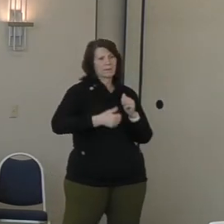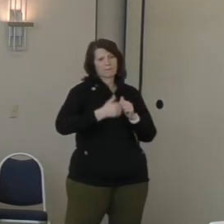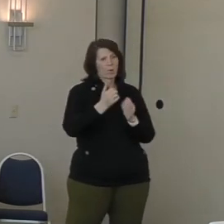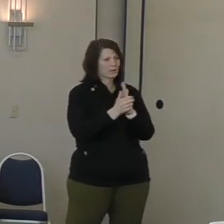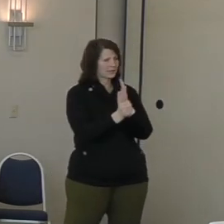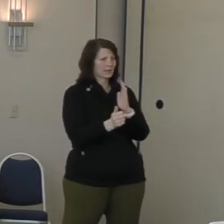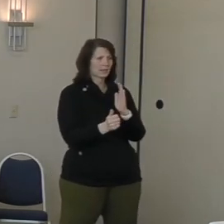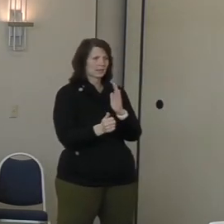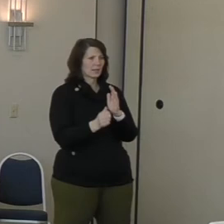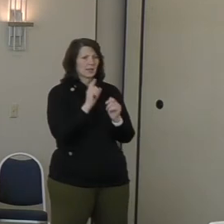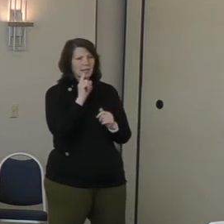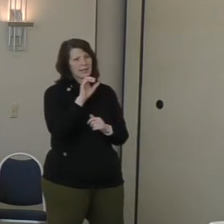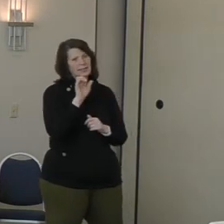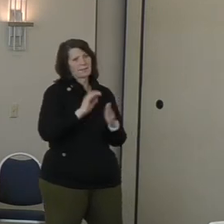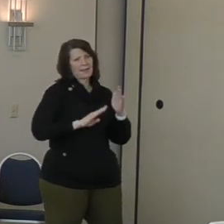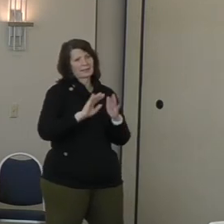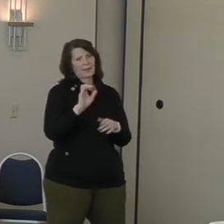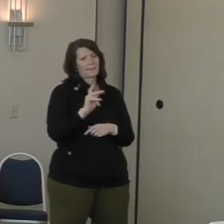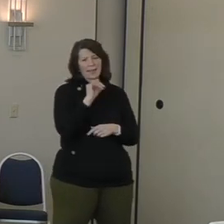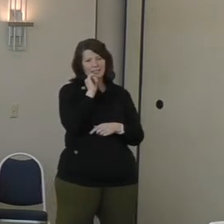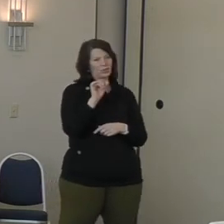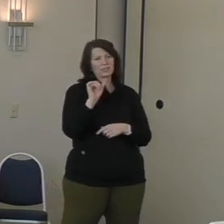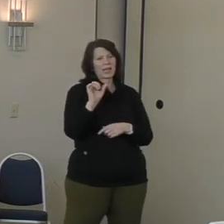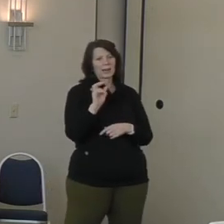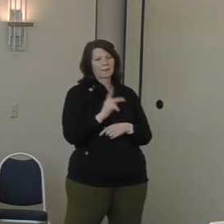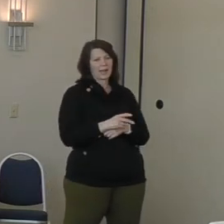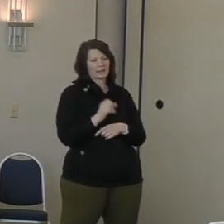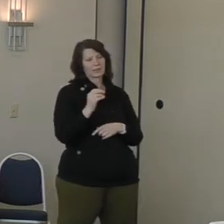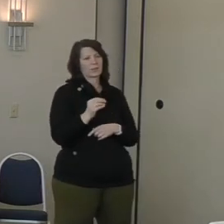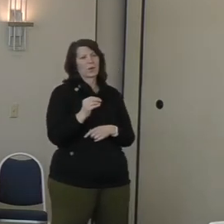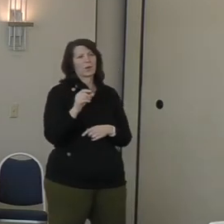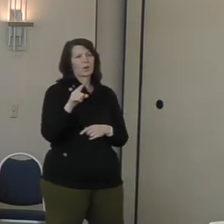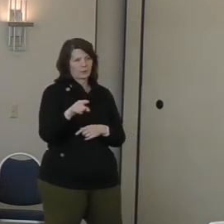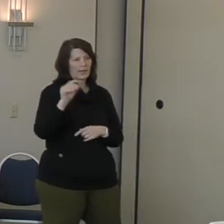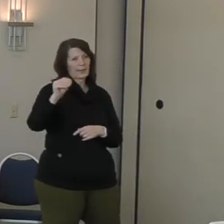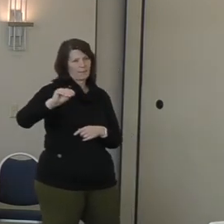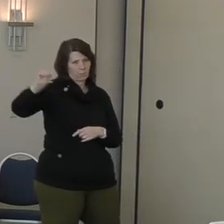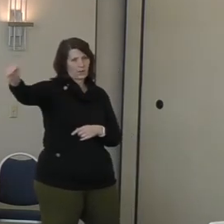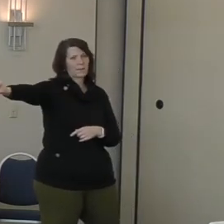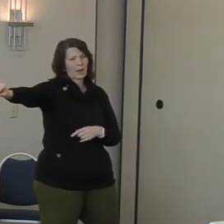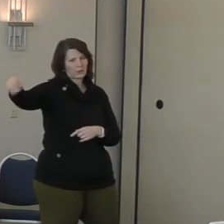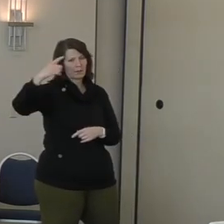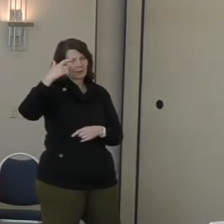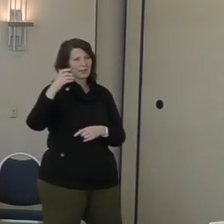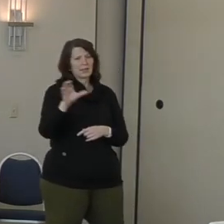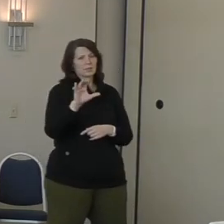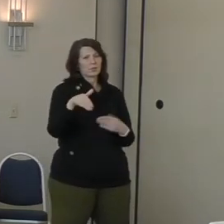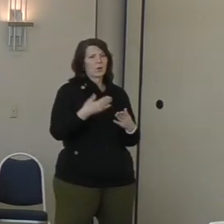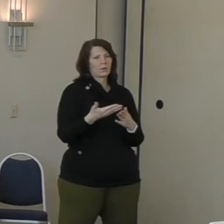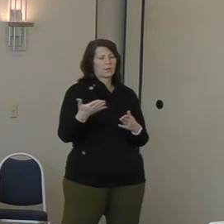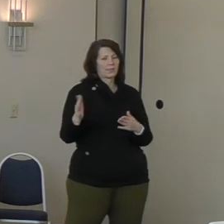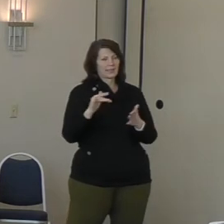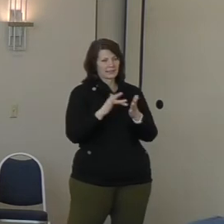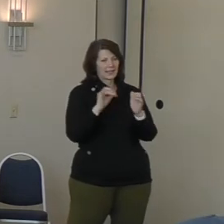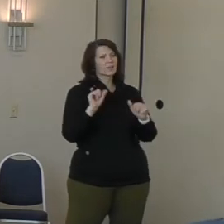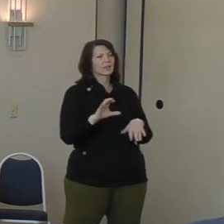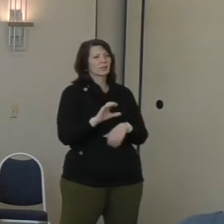skilled players. He's basically a back, he's just kind of back, right? And so they can put him out there because he can do all the things a center